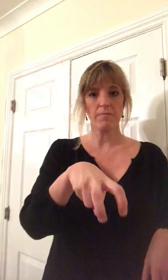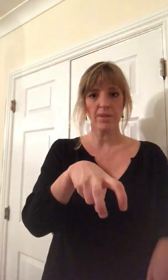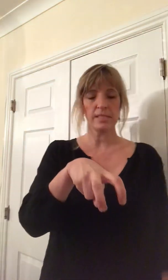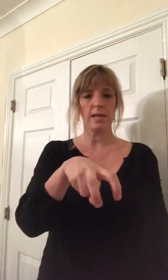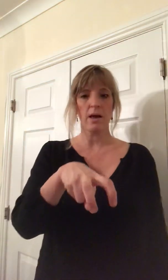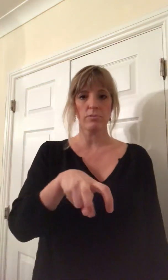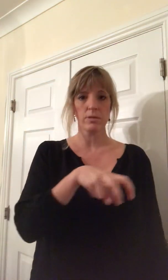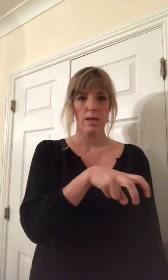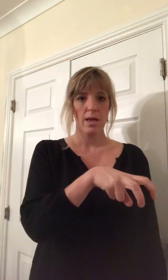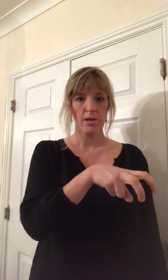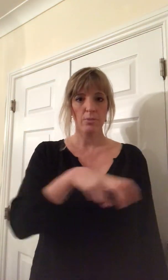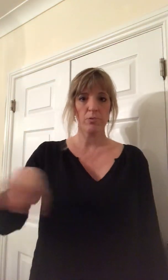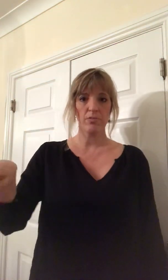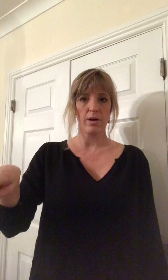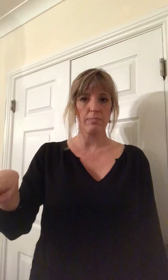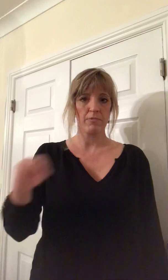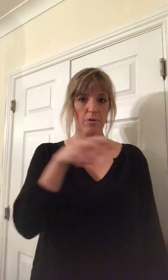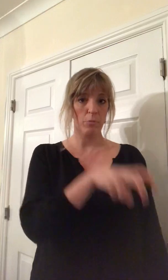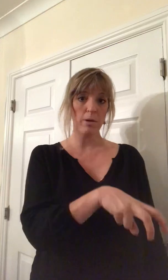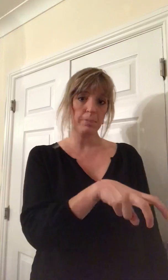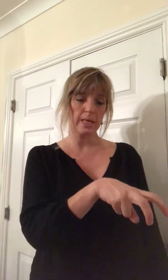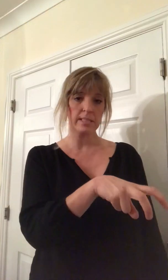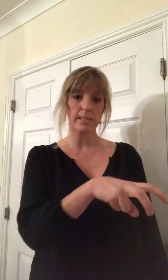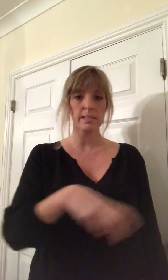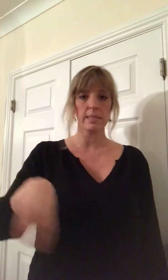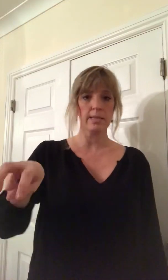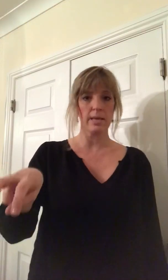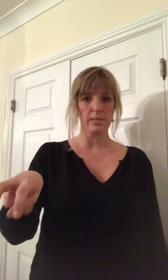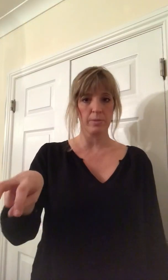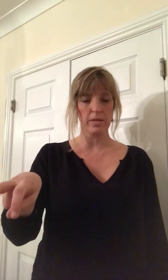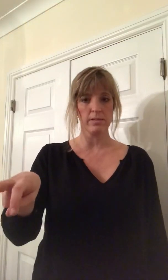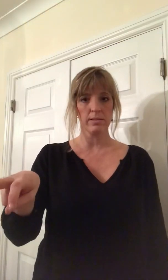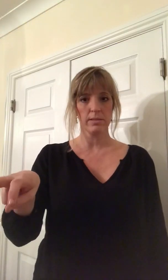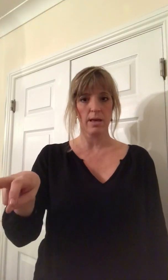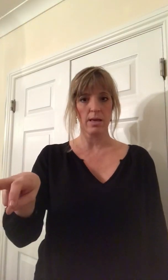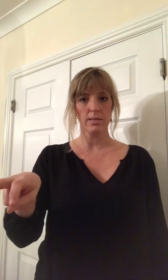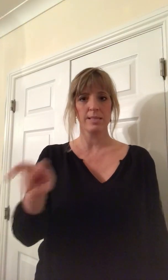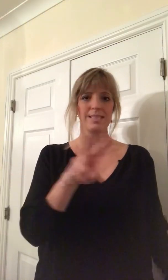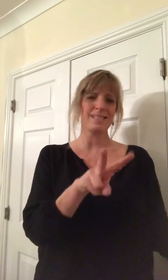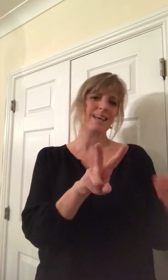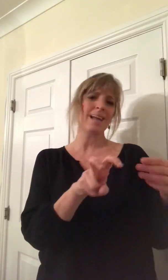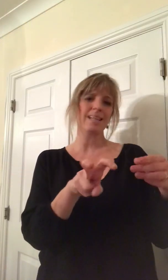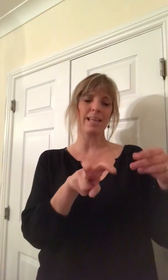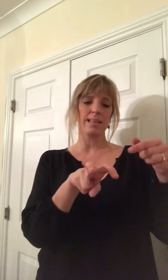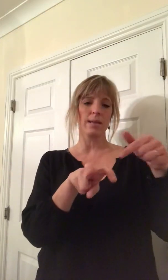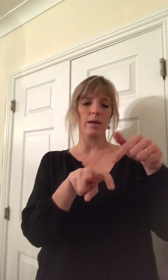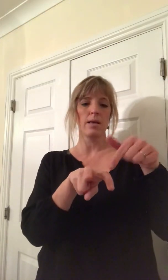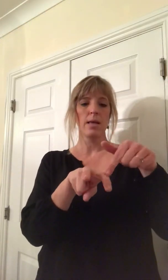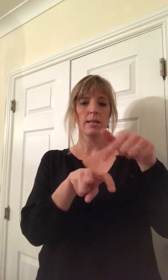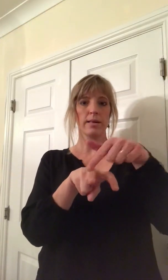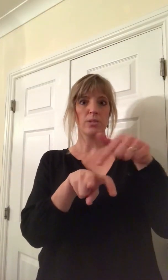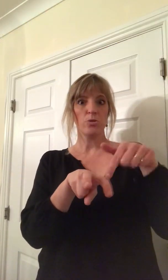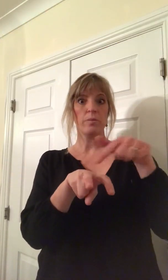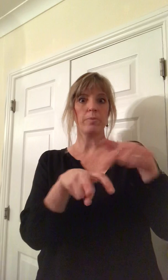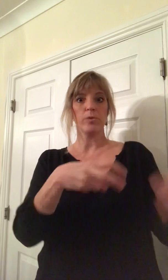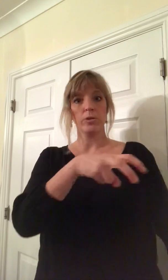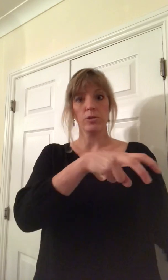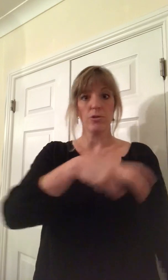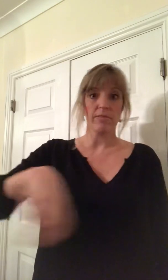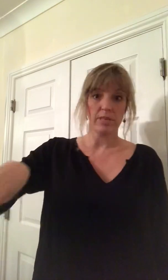face down and you move them from one place to the next place, okay? This is kind of like 2 people are traveling,